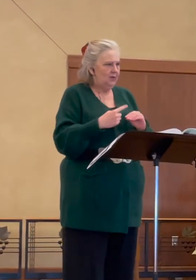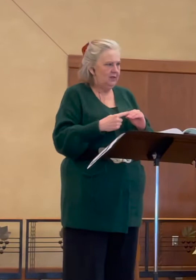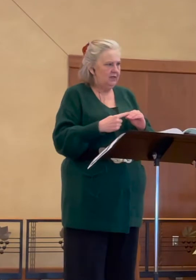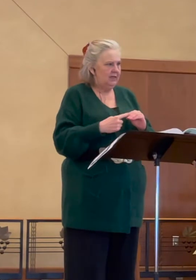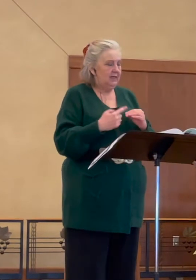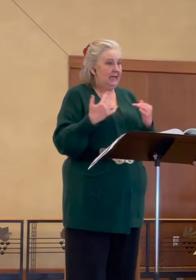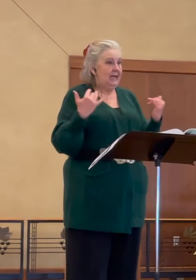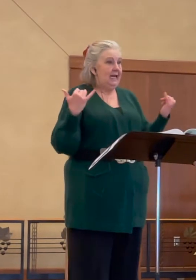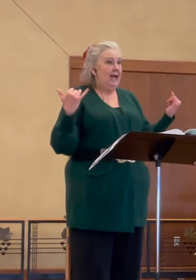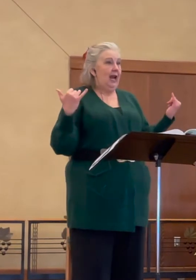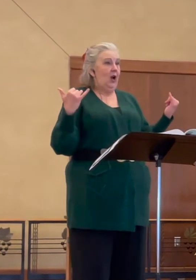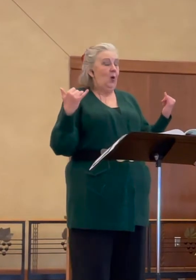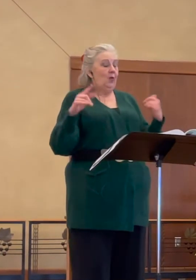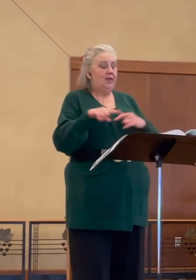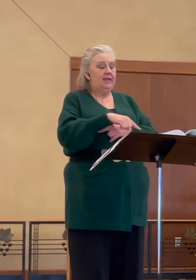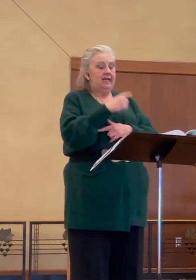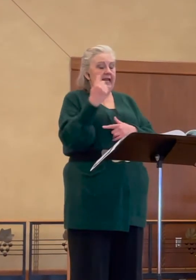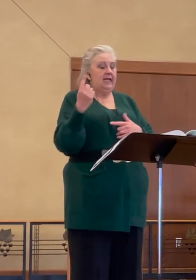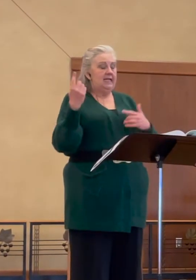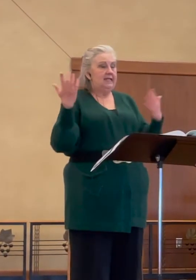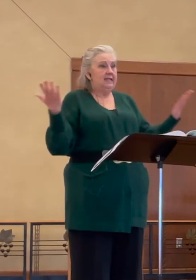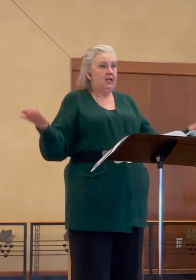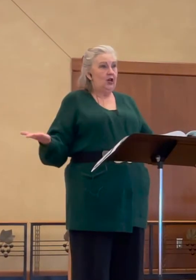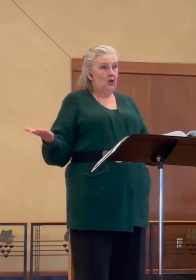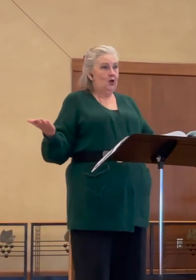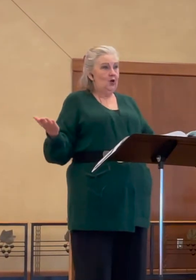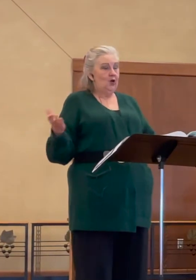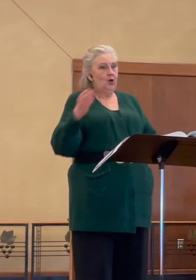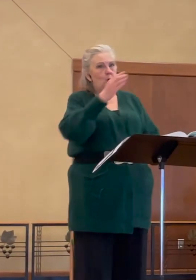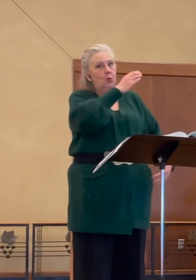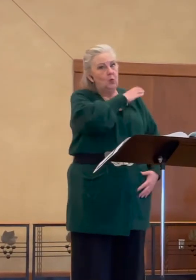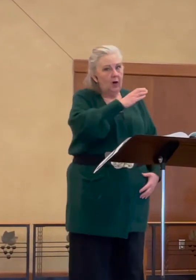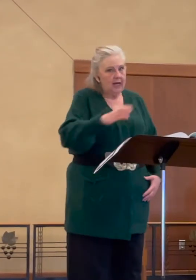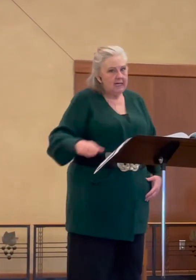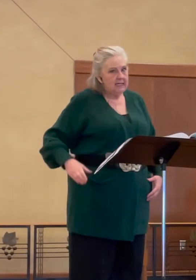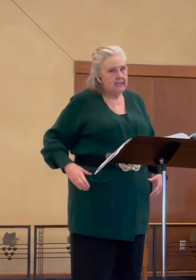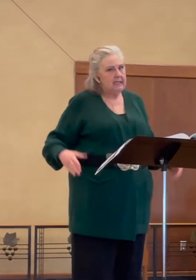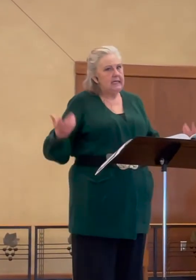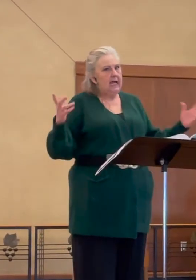And now these days are here, for Christ has come.